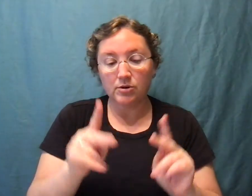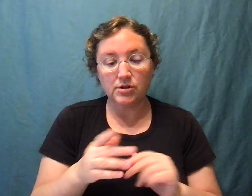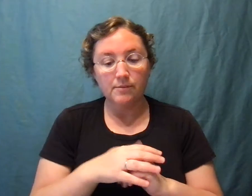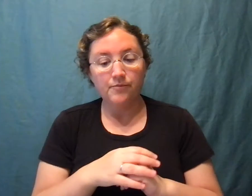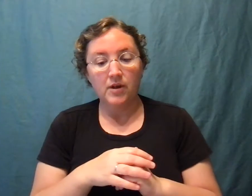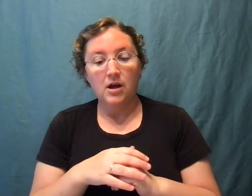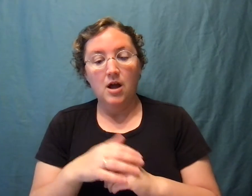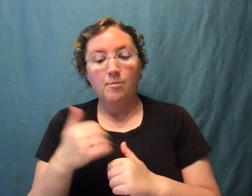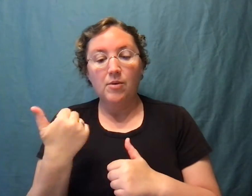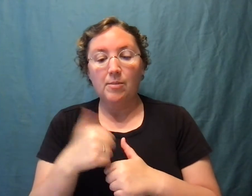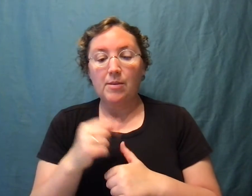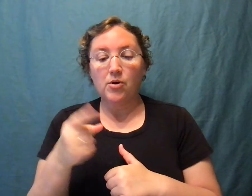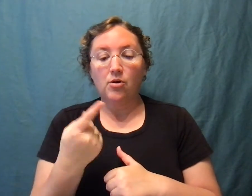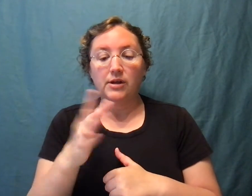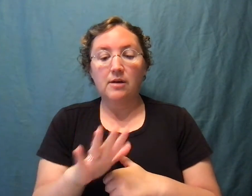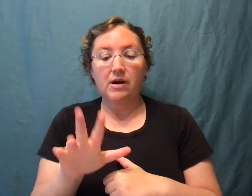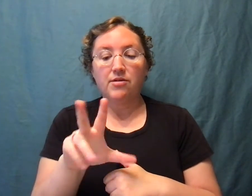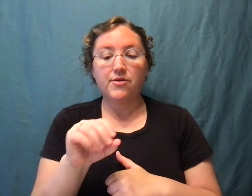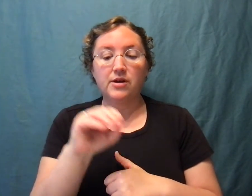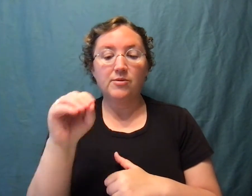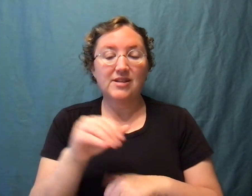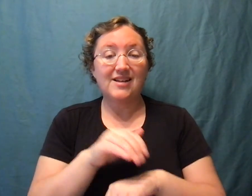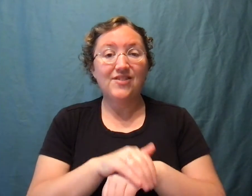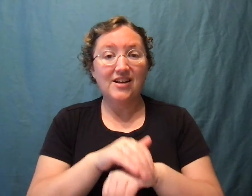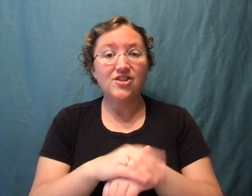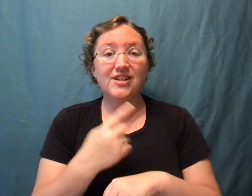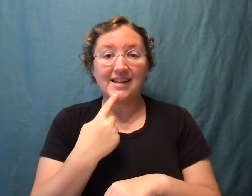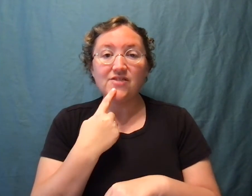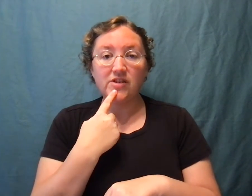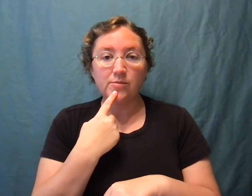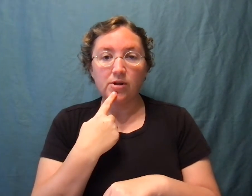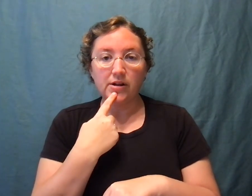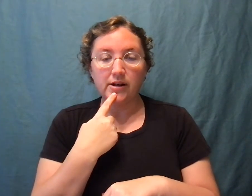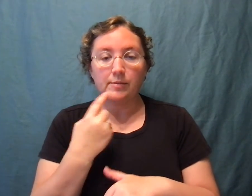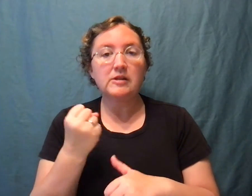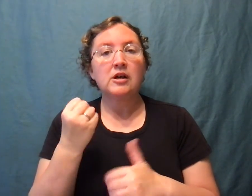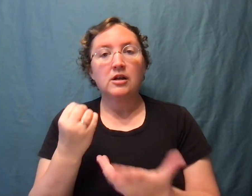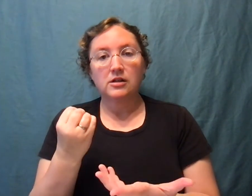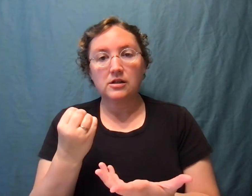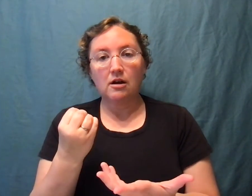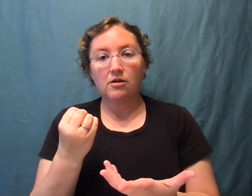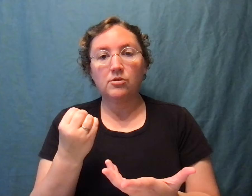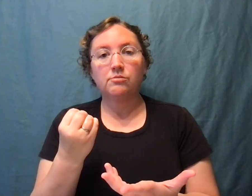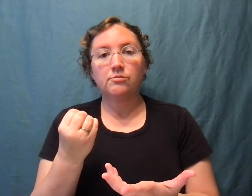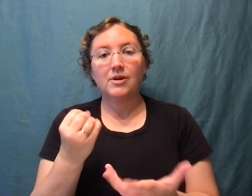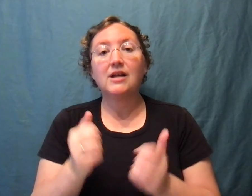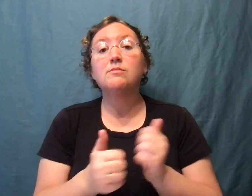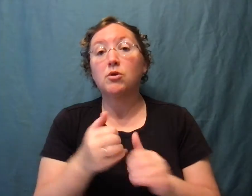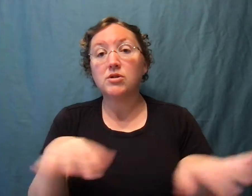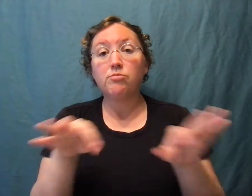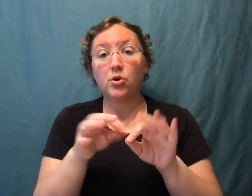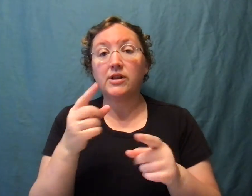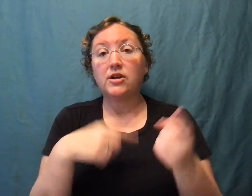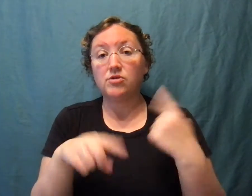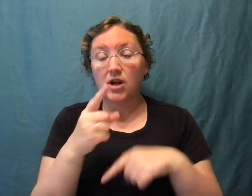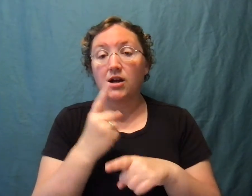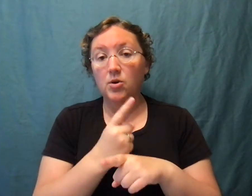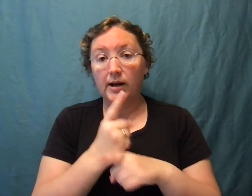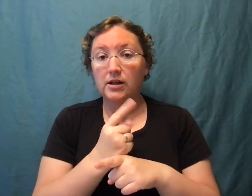person. But remember, only about 30% of English is visible on the lips, so it's most important that you sign correctly,